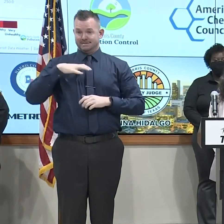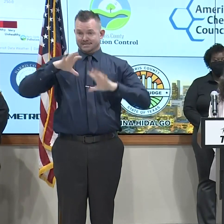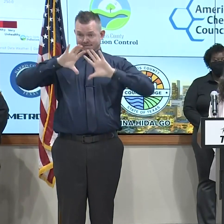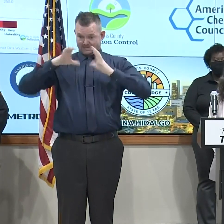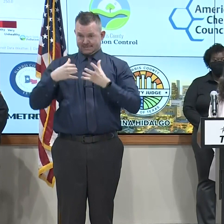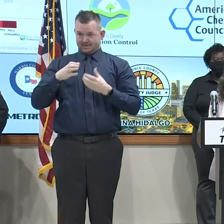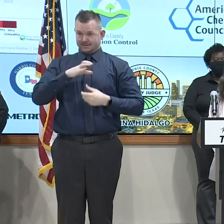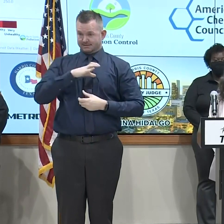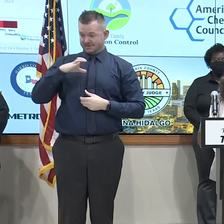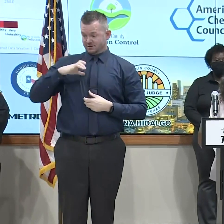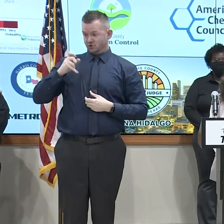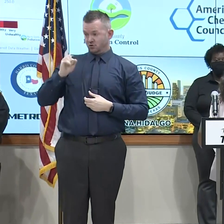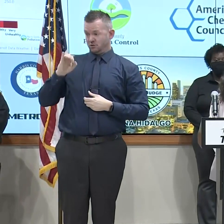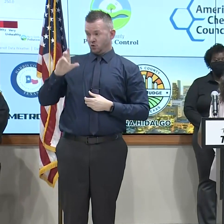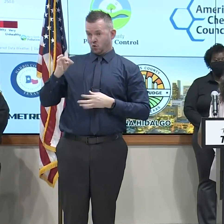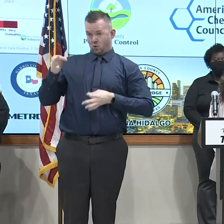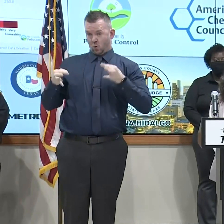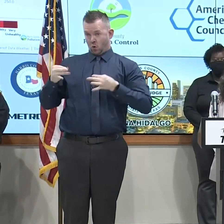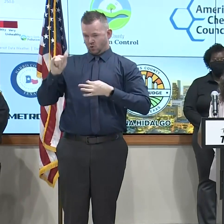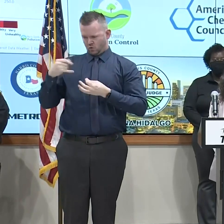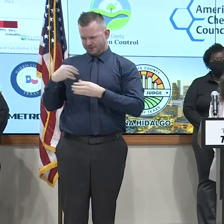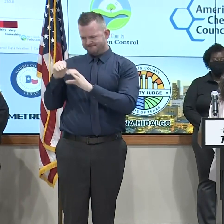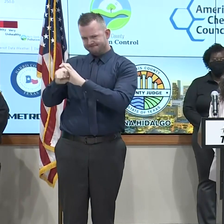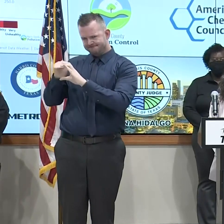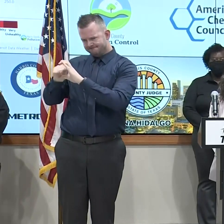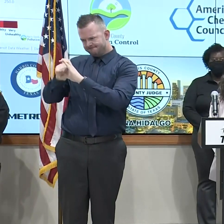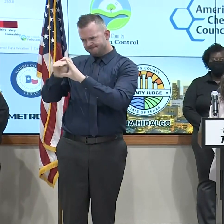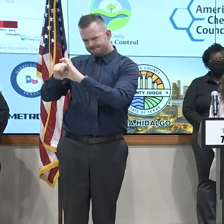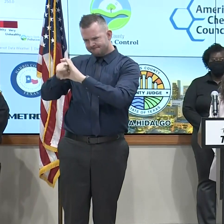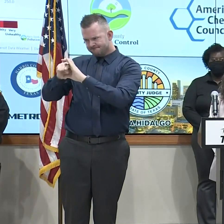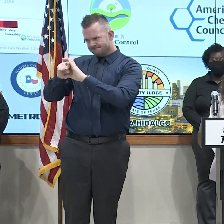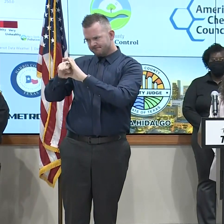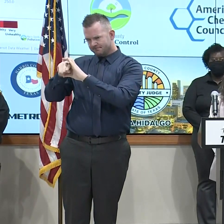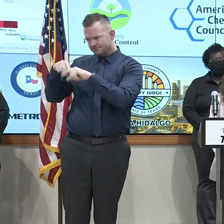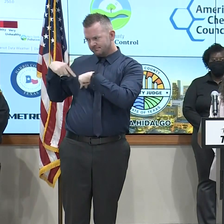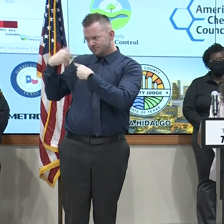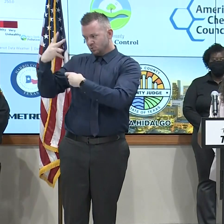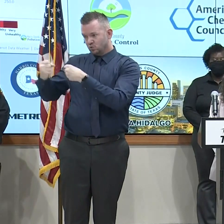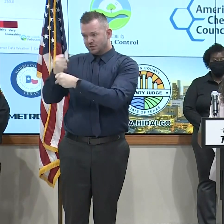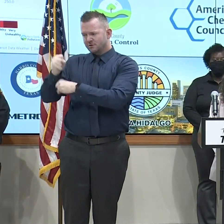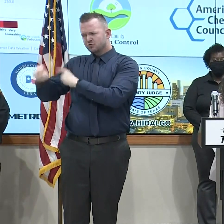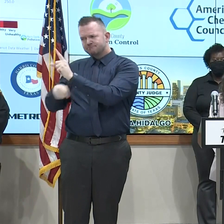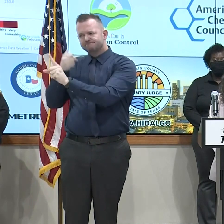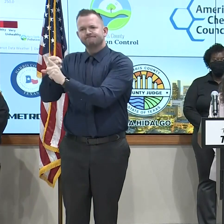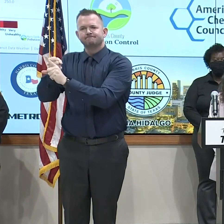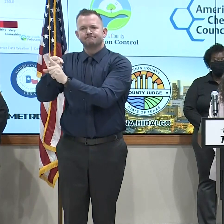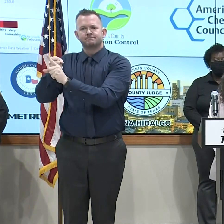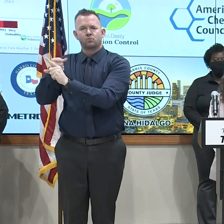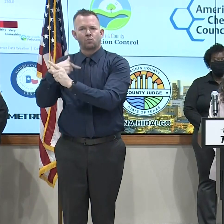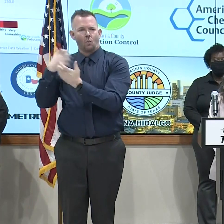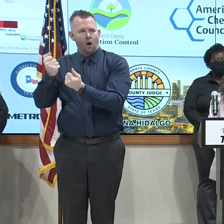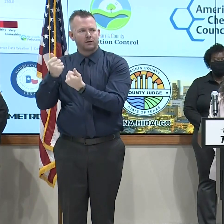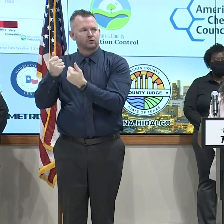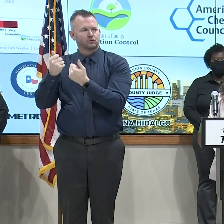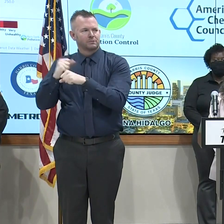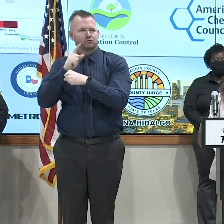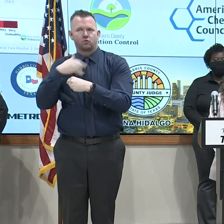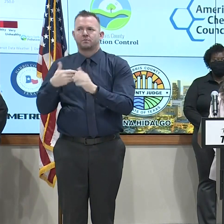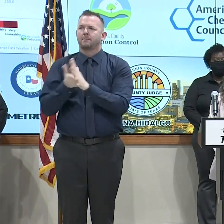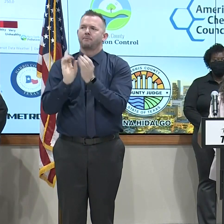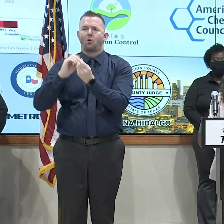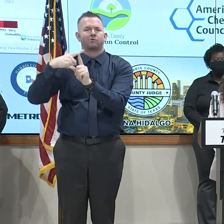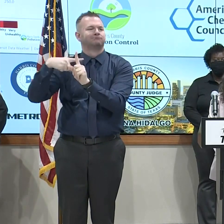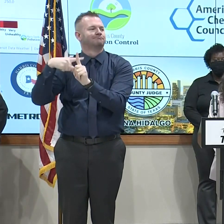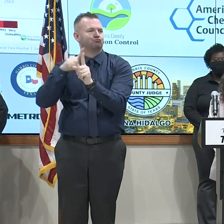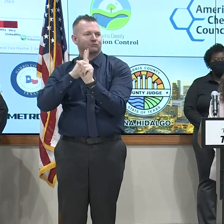years will already make a meaningful difference in our ability to respond to environmental disasters. The actions we've taken